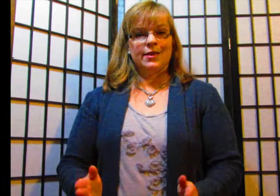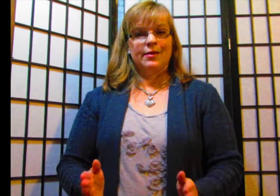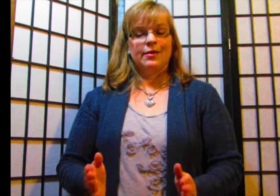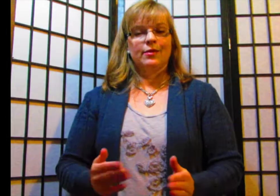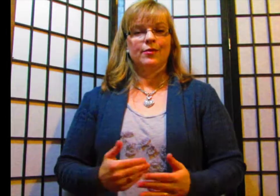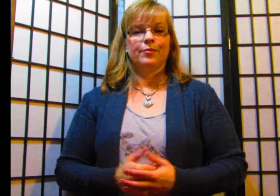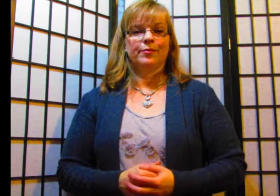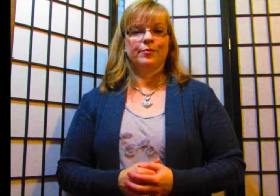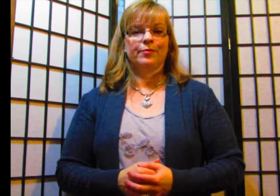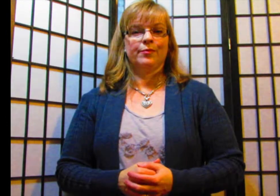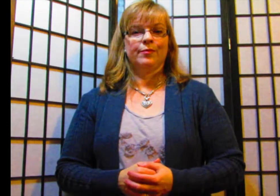Scientist.